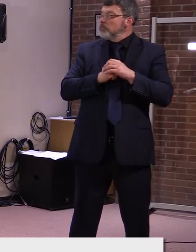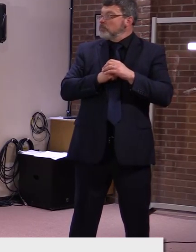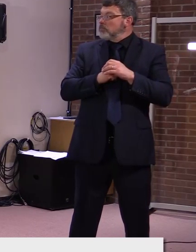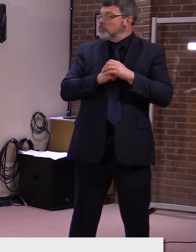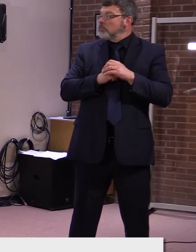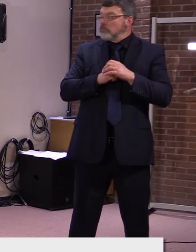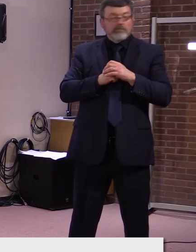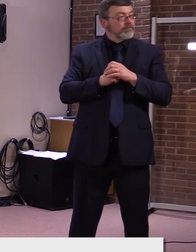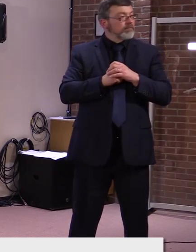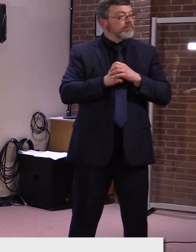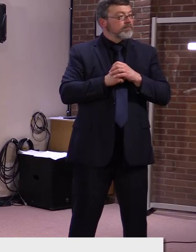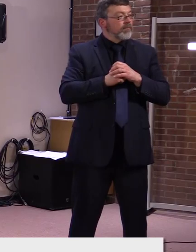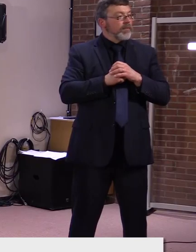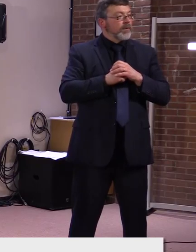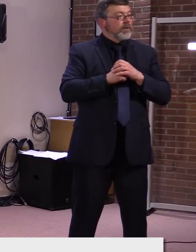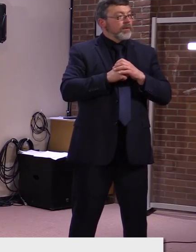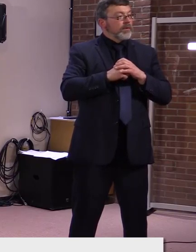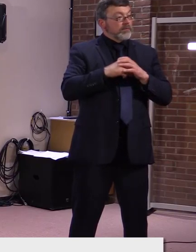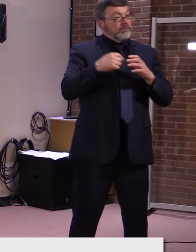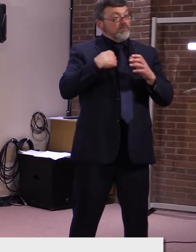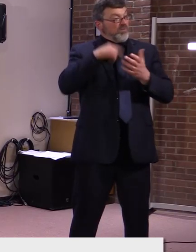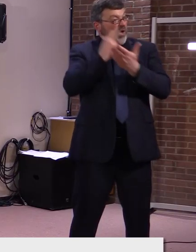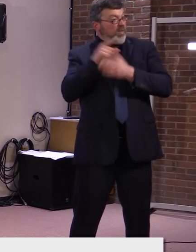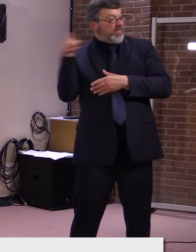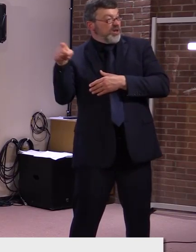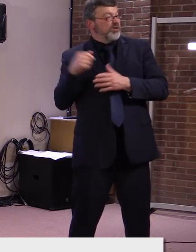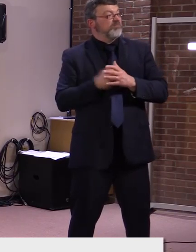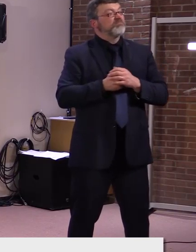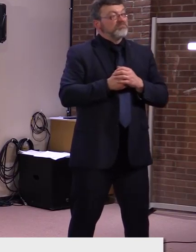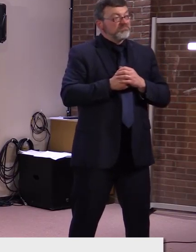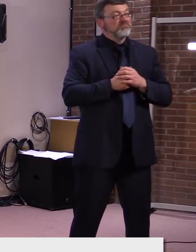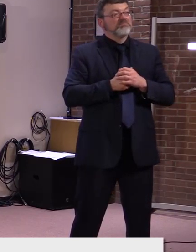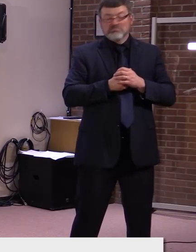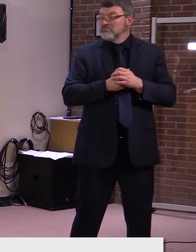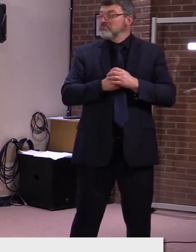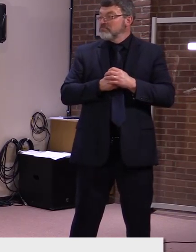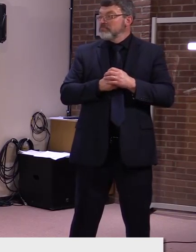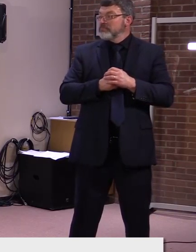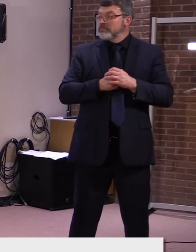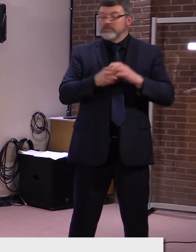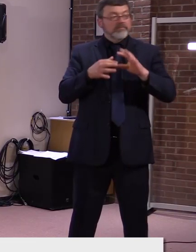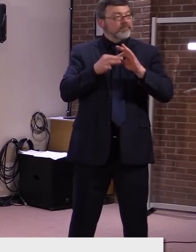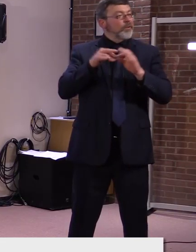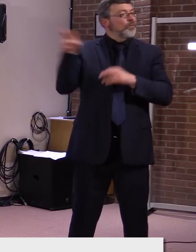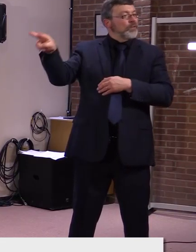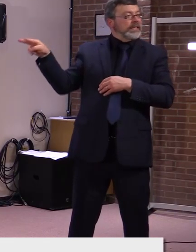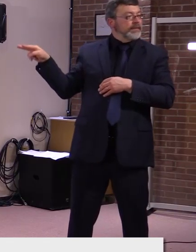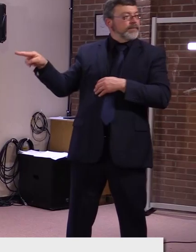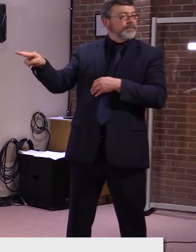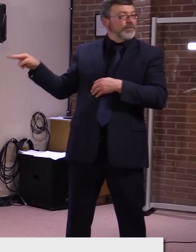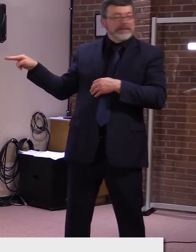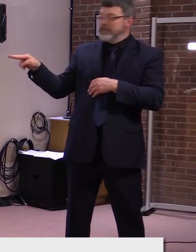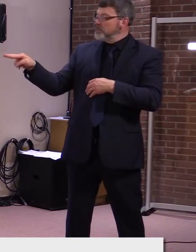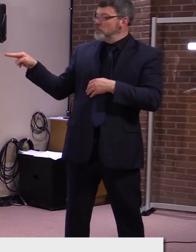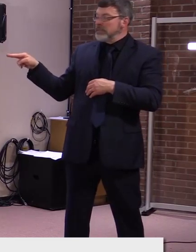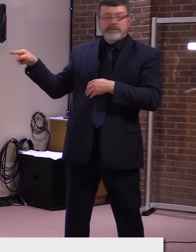Restaurant in Rutland, Franklin Town Hall in Franklin, Thatcher Brook School in Waterbury, Maple Tree Place in